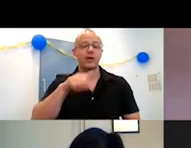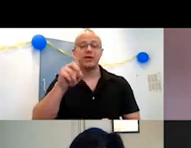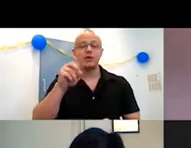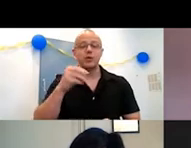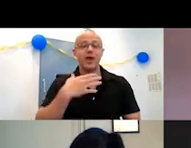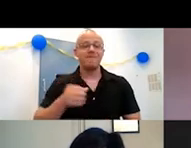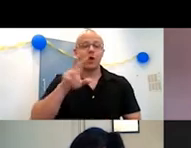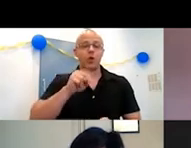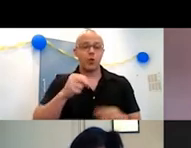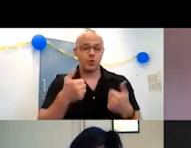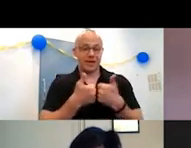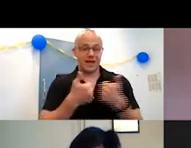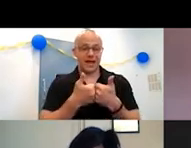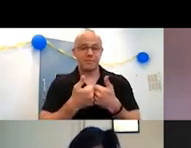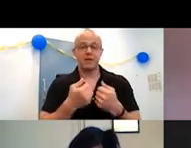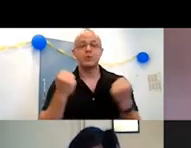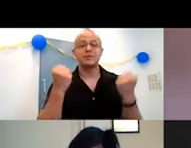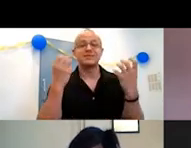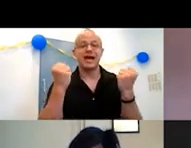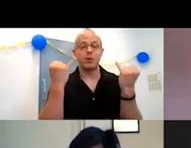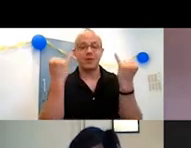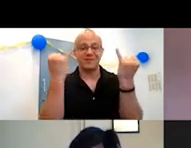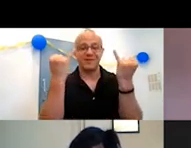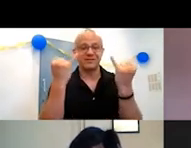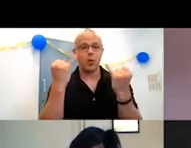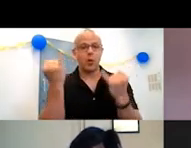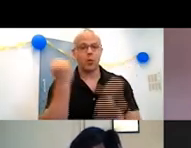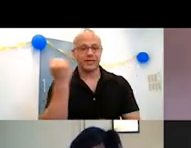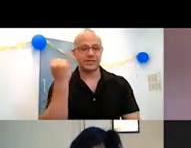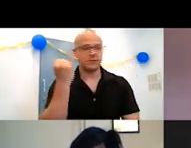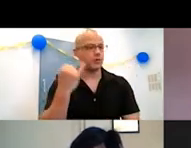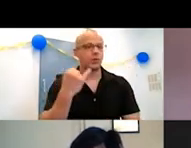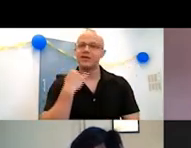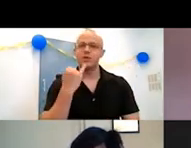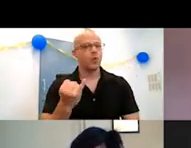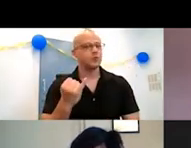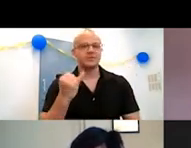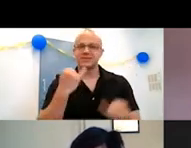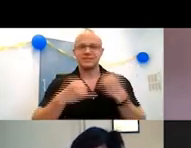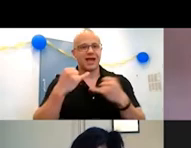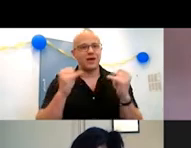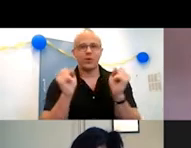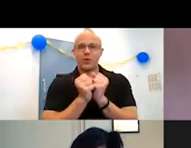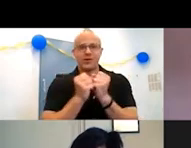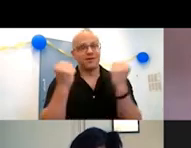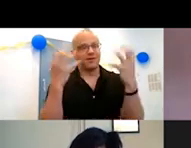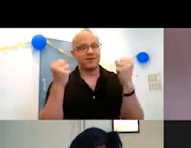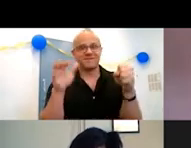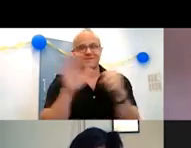Even with deaf people, we have our own game.